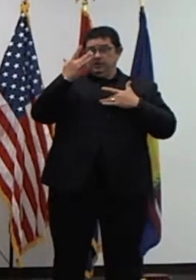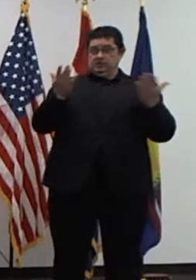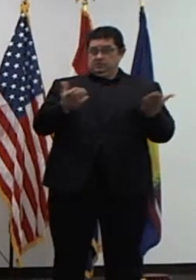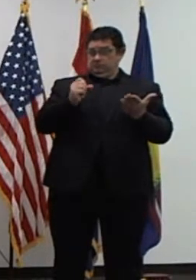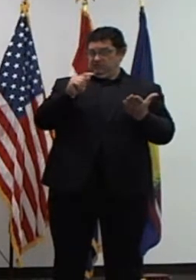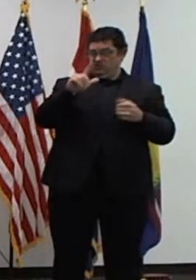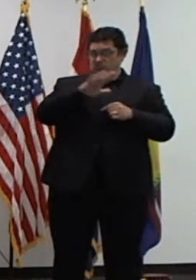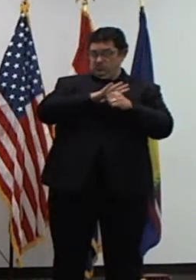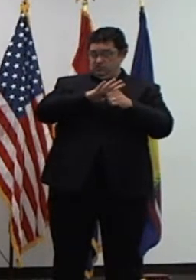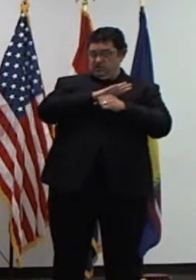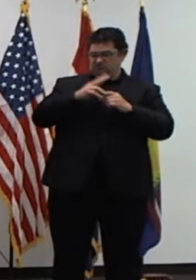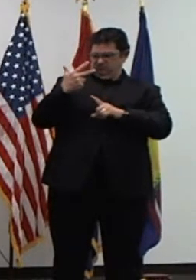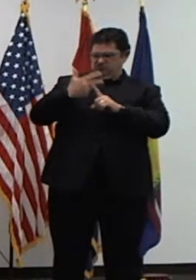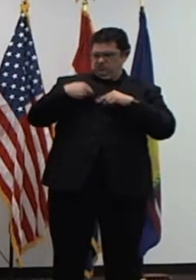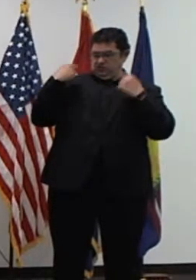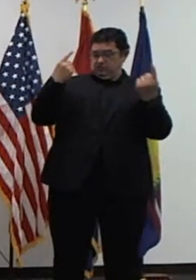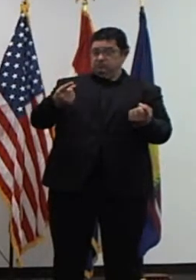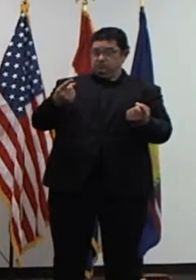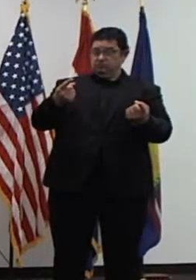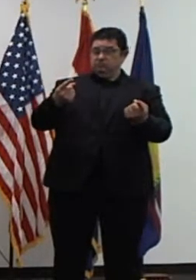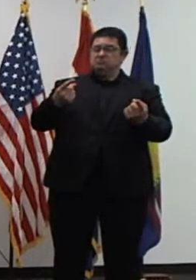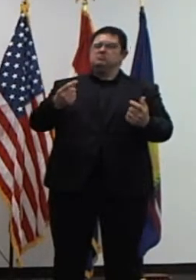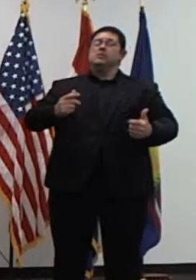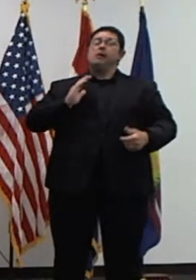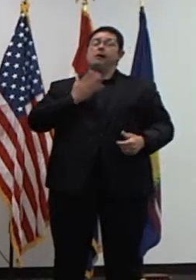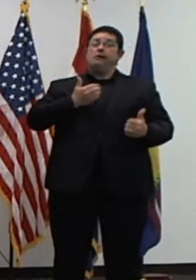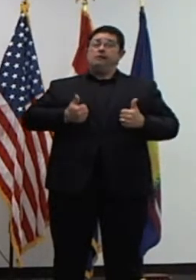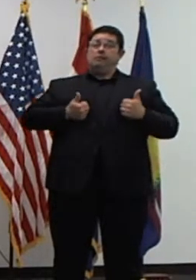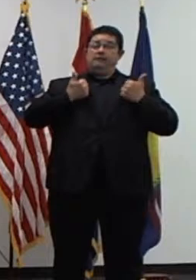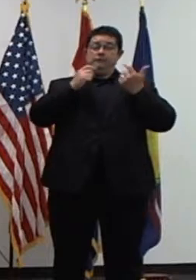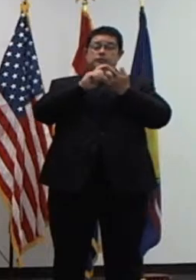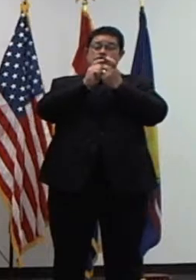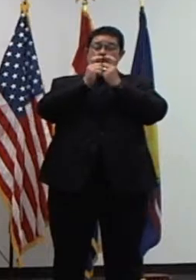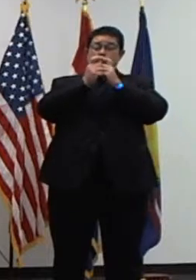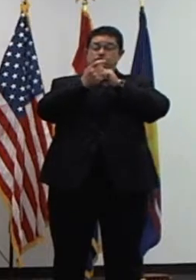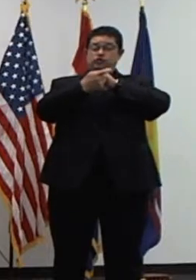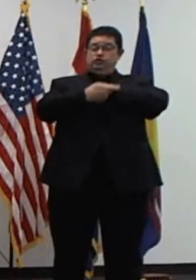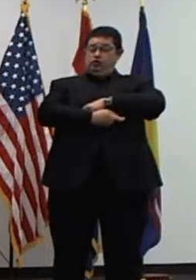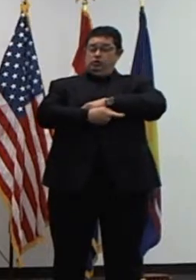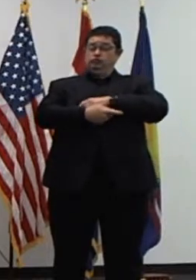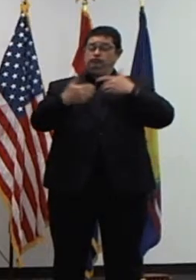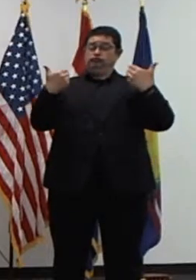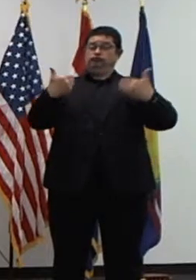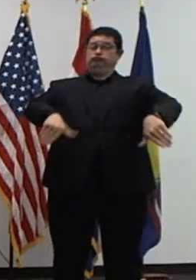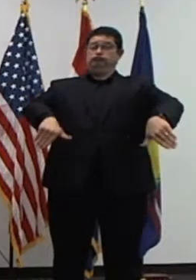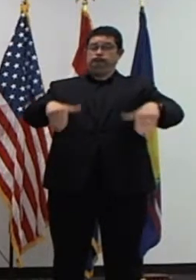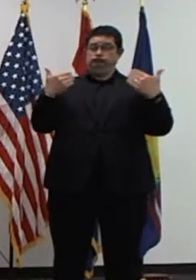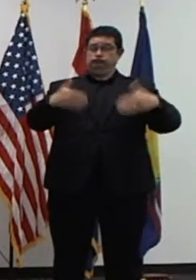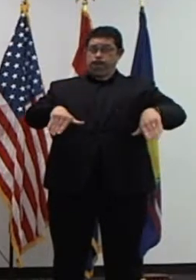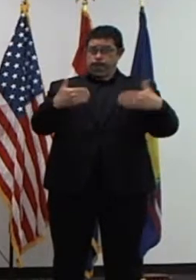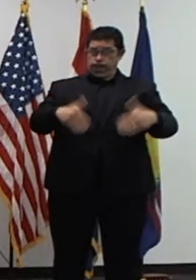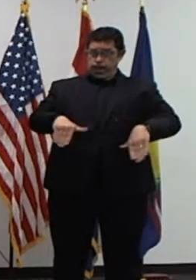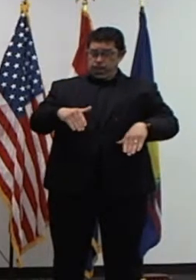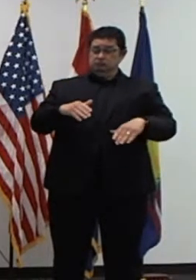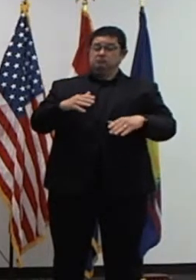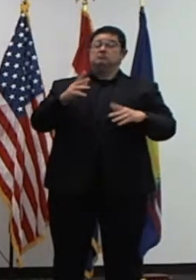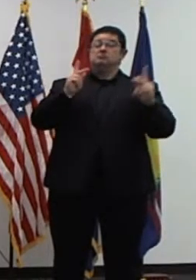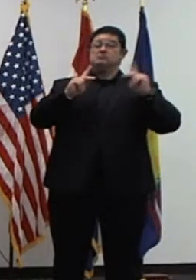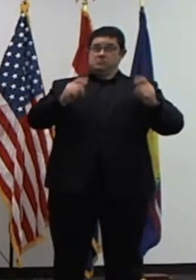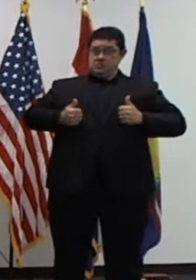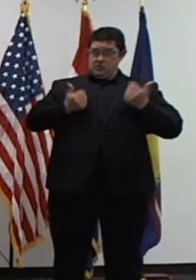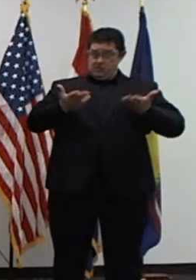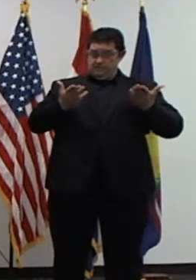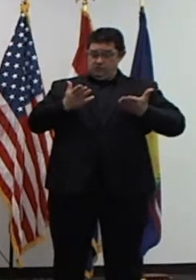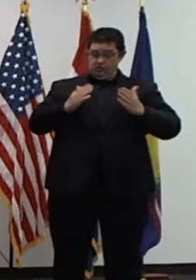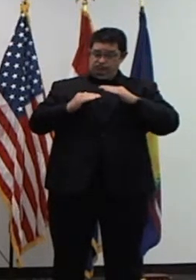County, our lives have changed like we could have never imagined. Over 6,000 residents in our county have tested